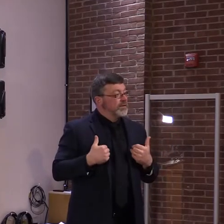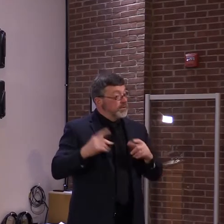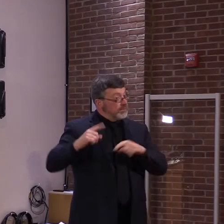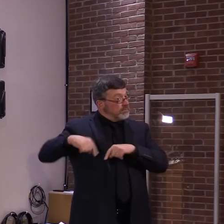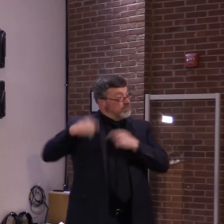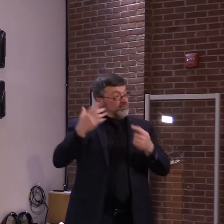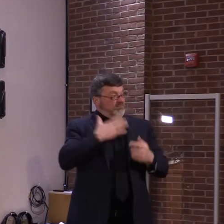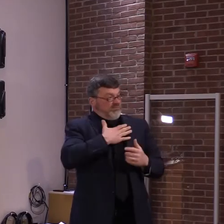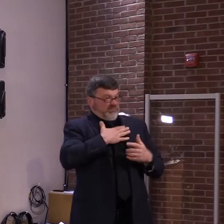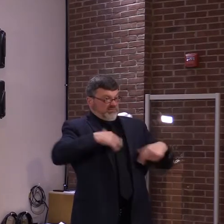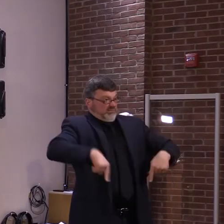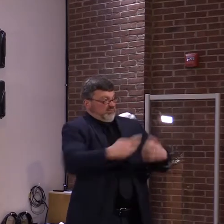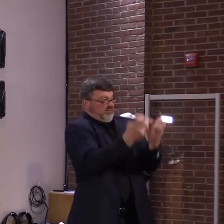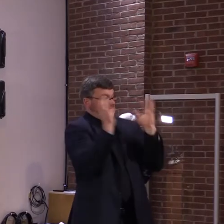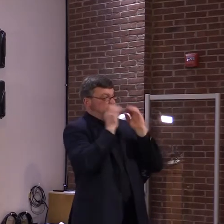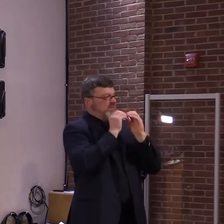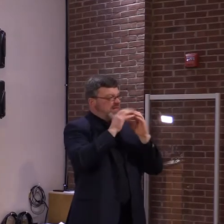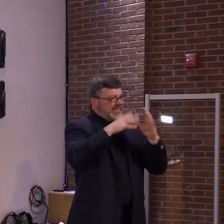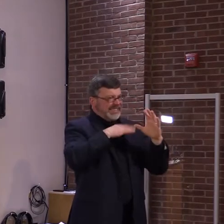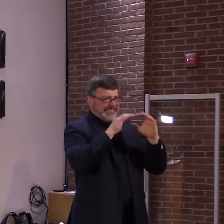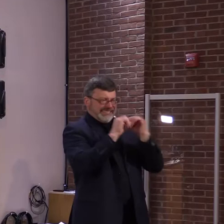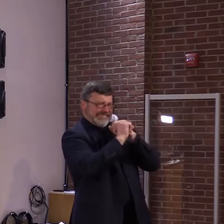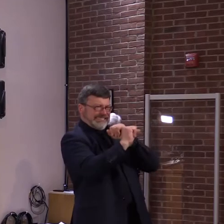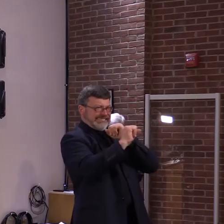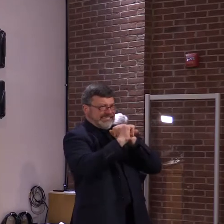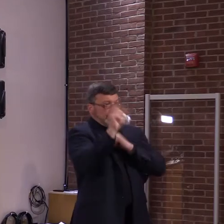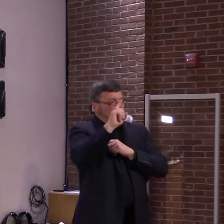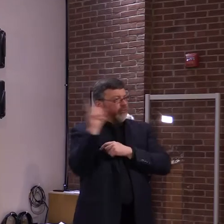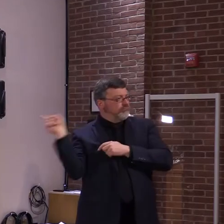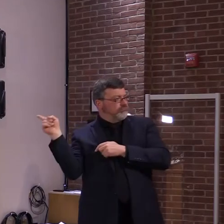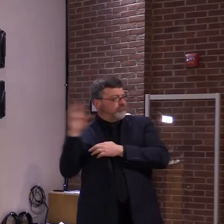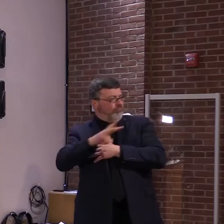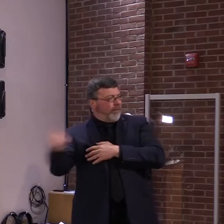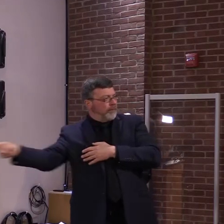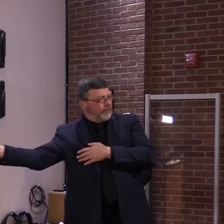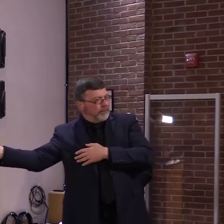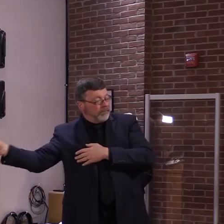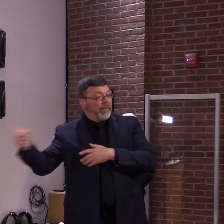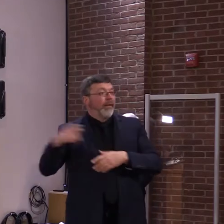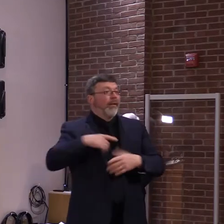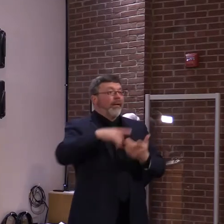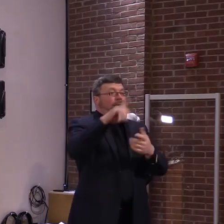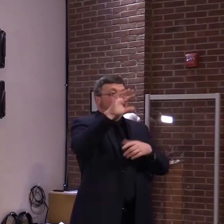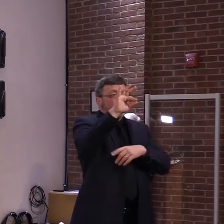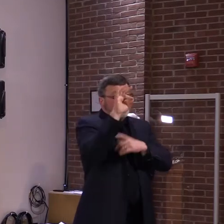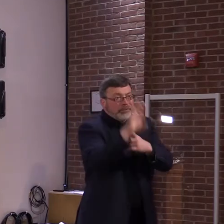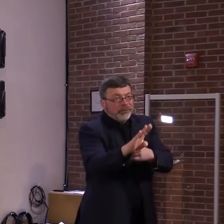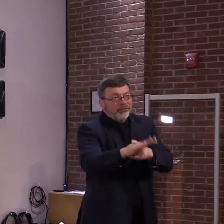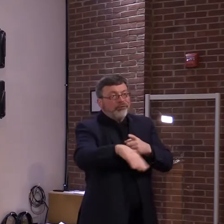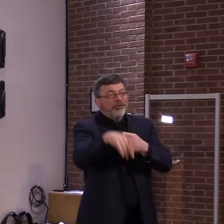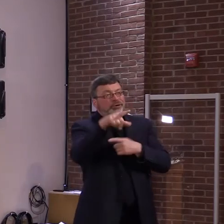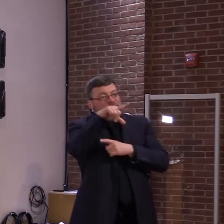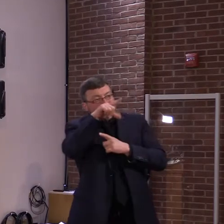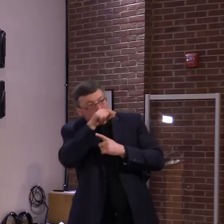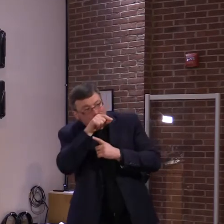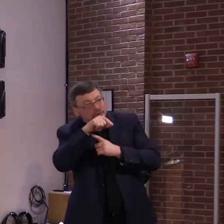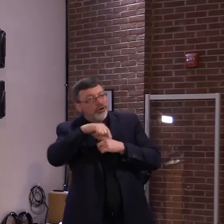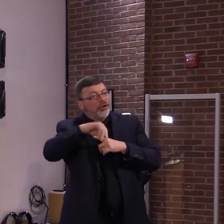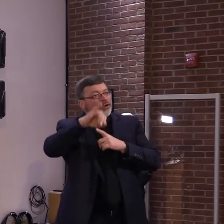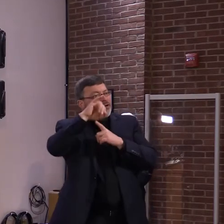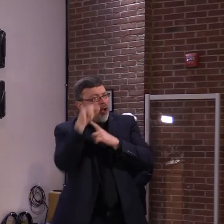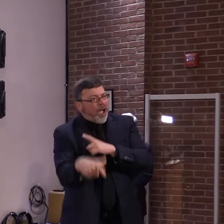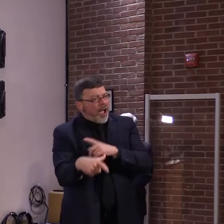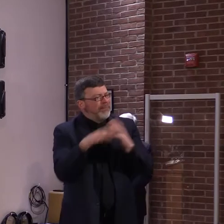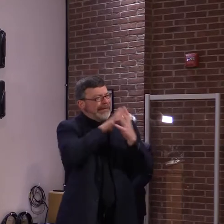word, because this is really not meant to be some secret strategy. In fact, not only is it based on good